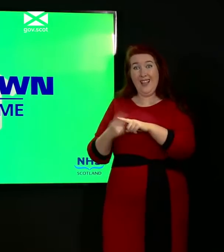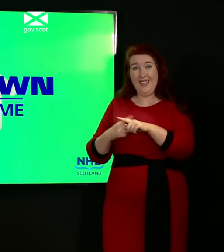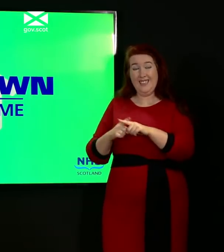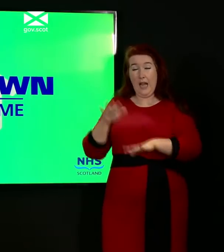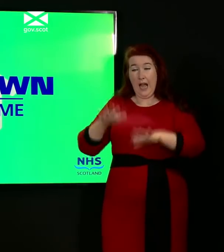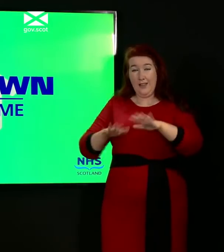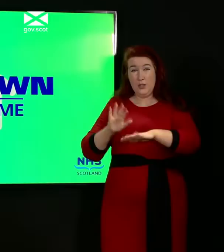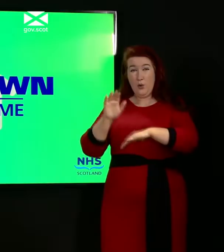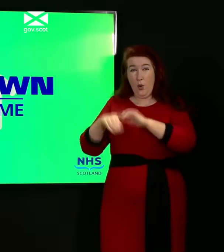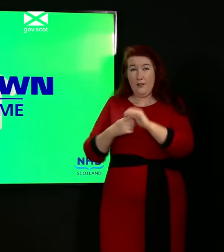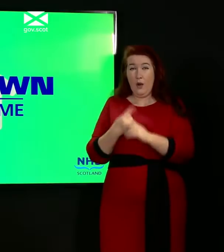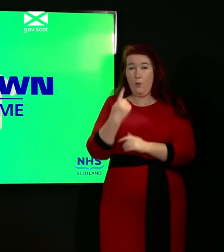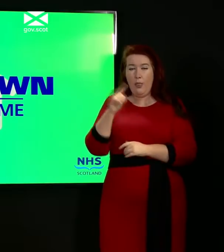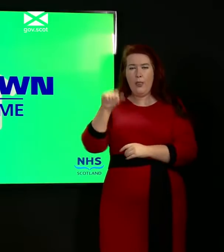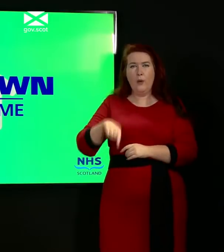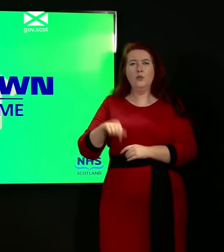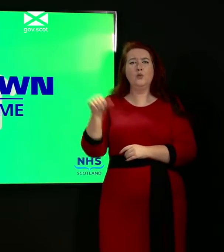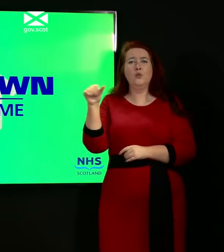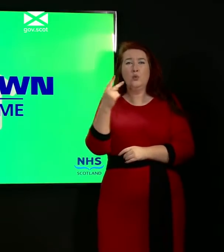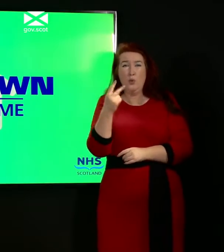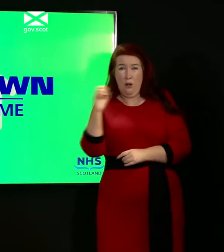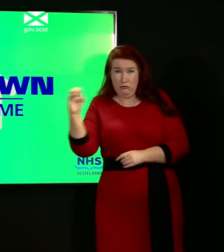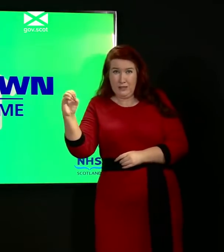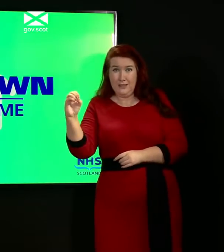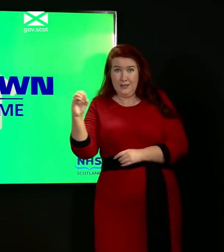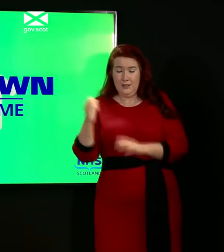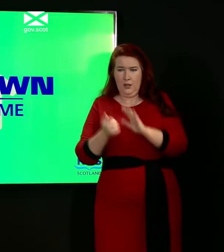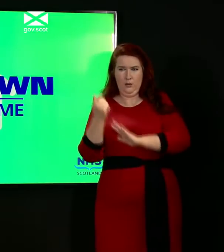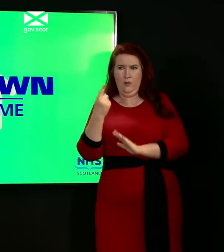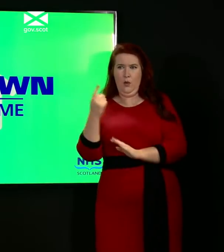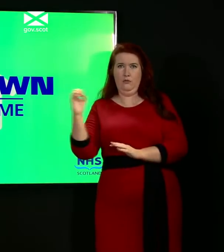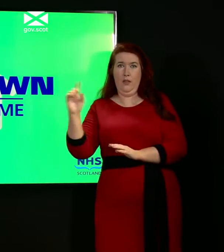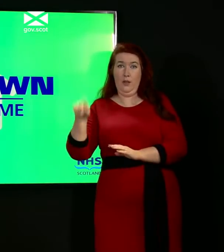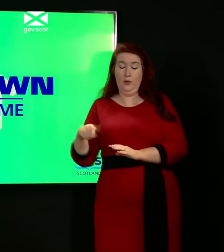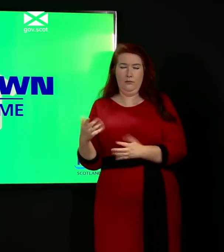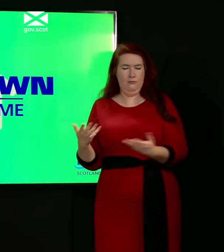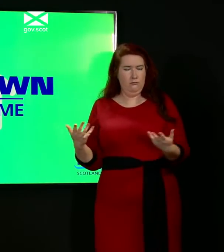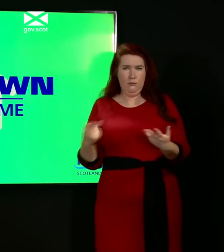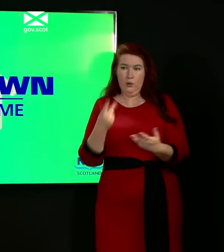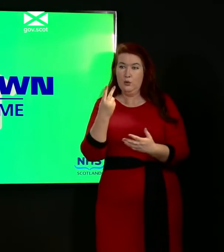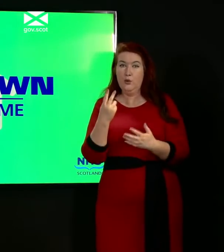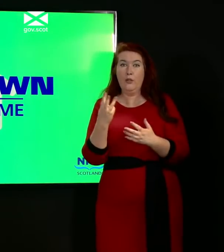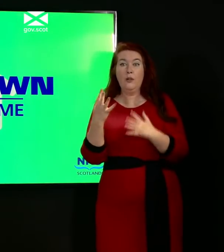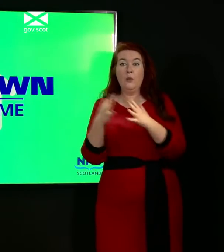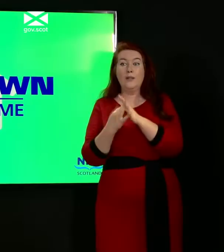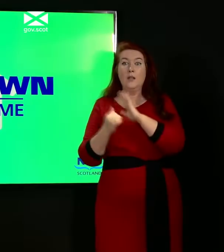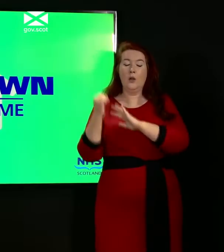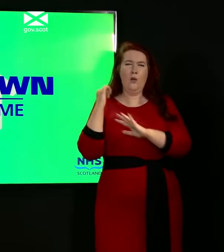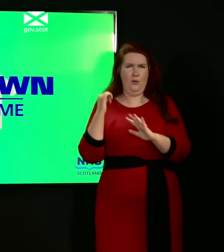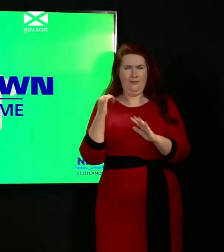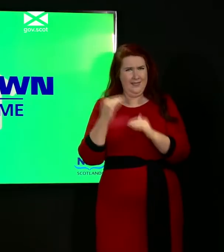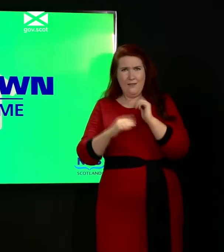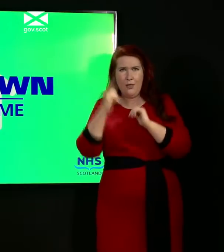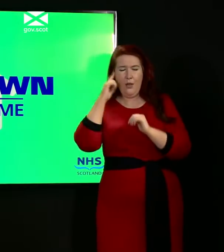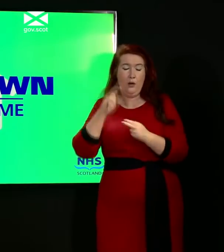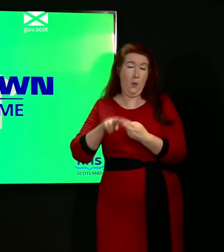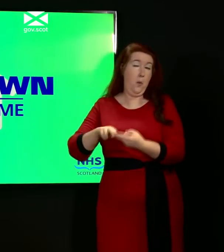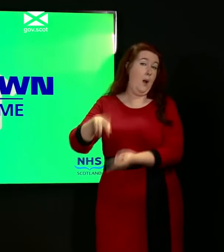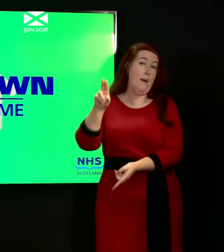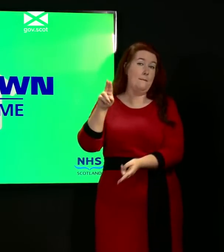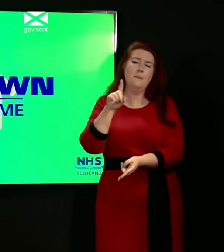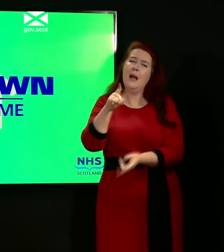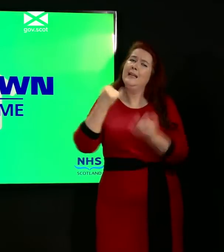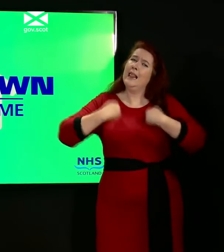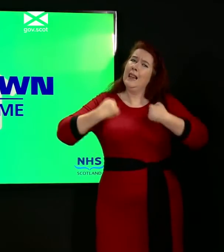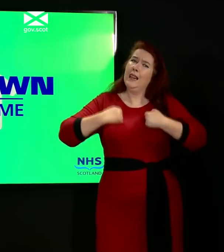rate over 1,200. Again, unthinkable just 2 or 3 weeks ago. And remember, this disease is the same